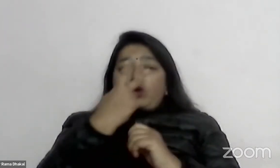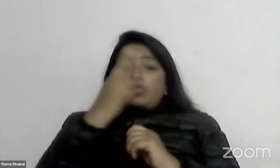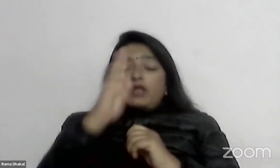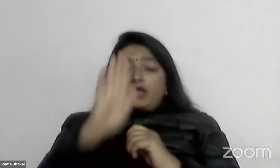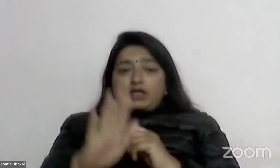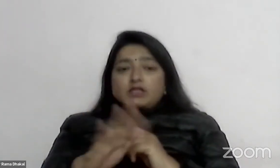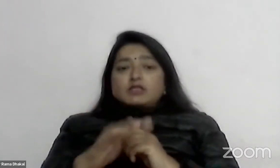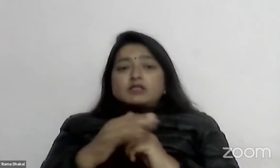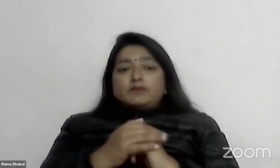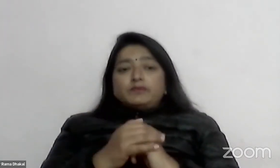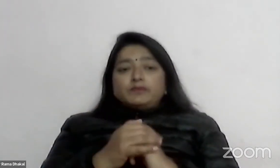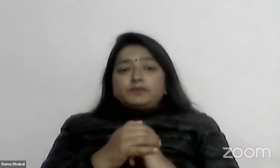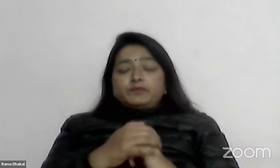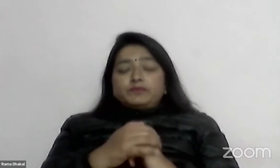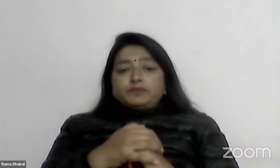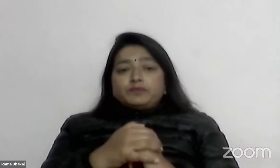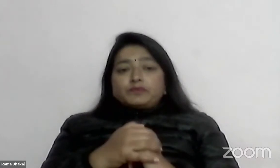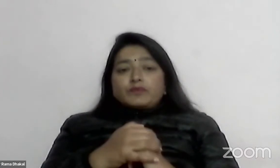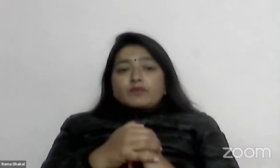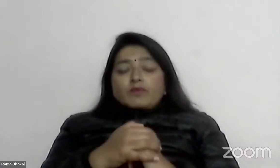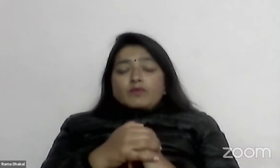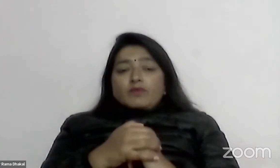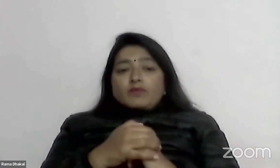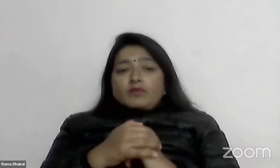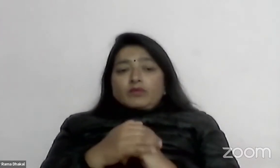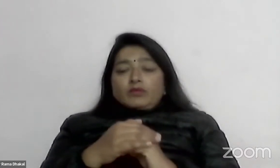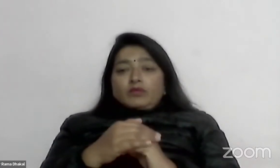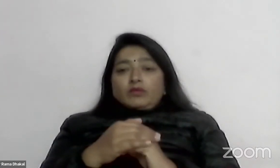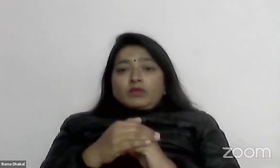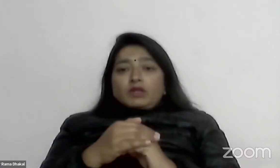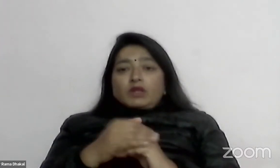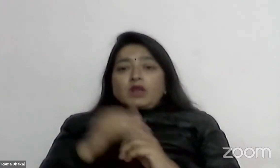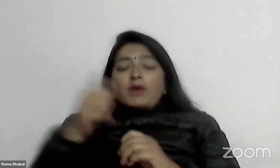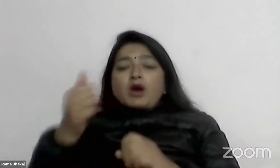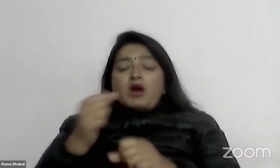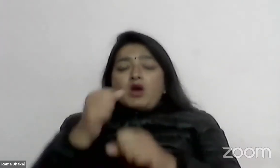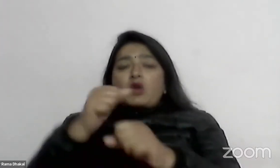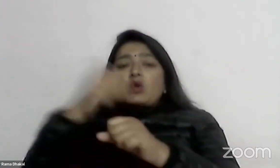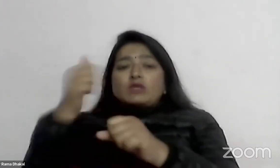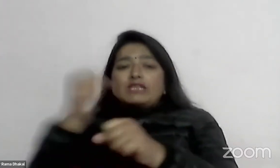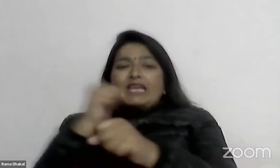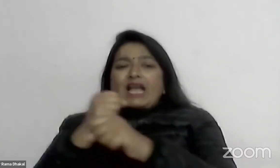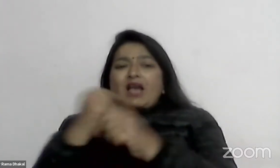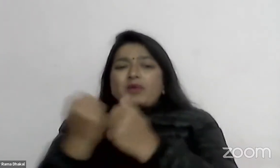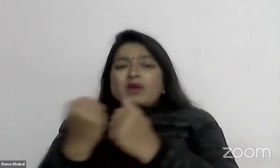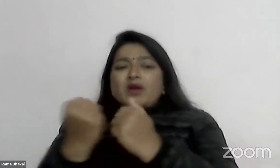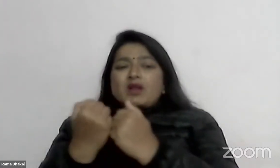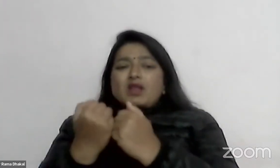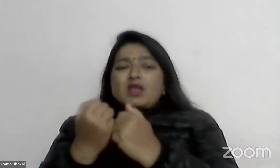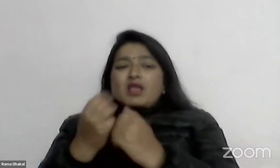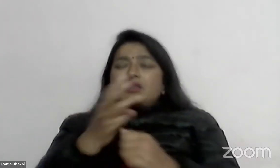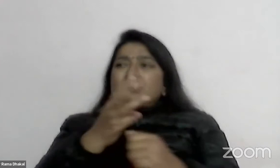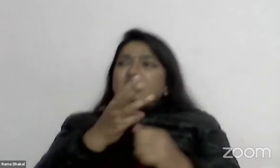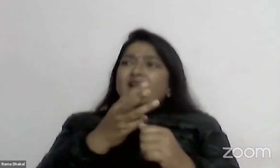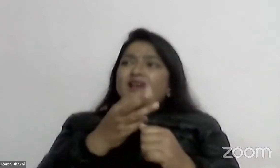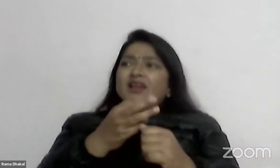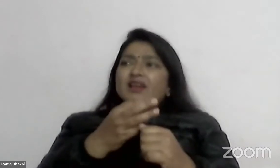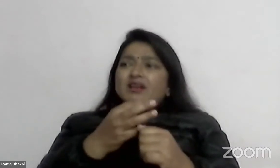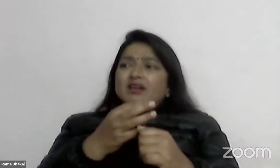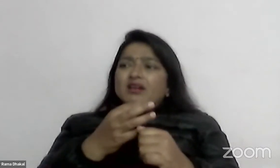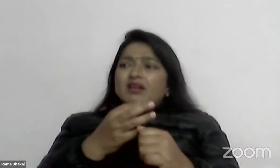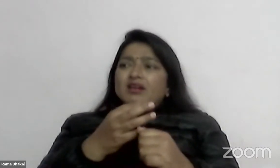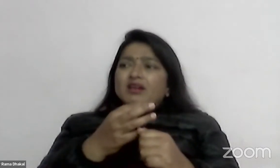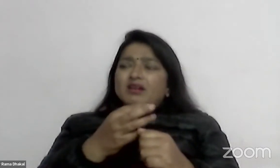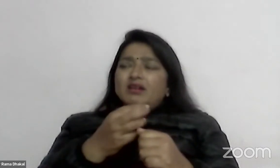prostitution. When applied to labor trafficking, the GR starts off well with the